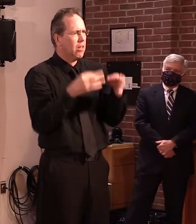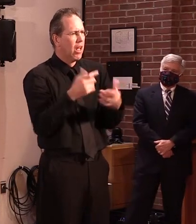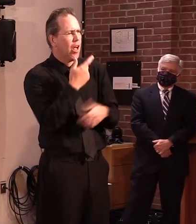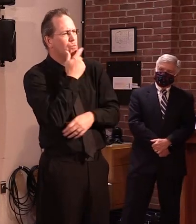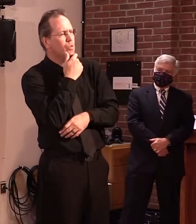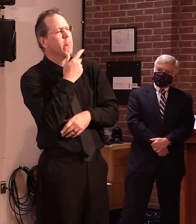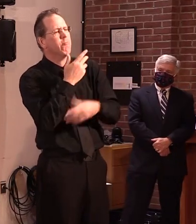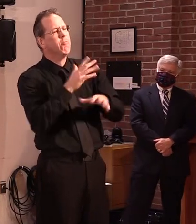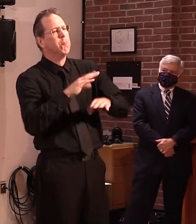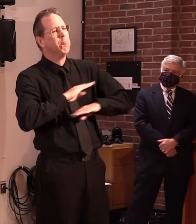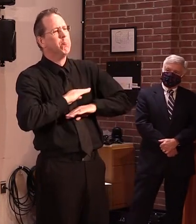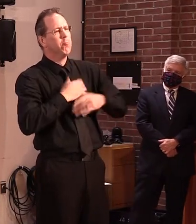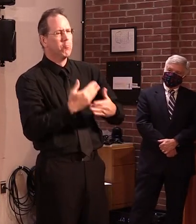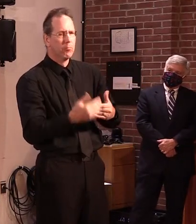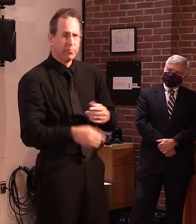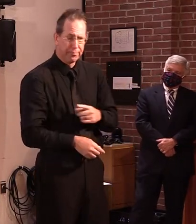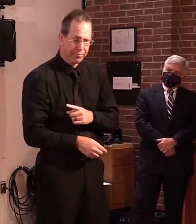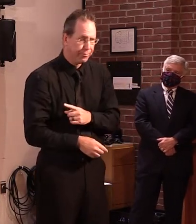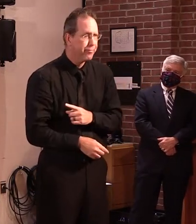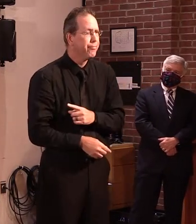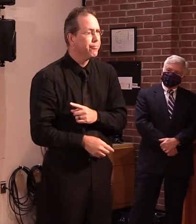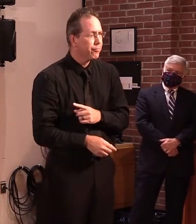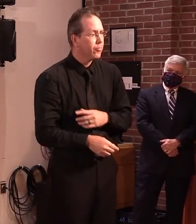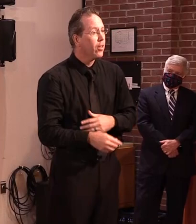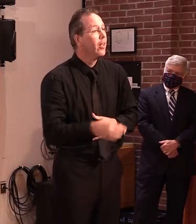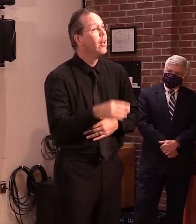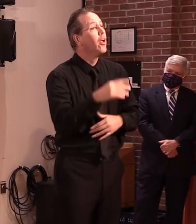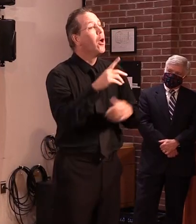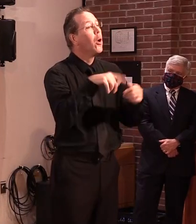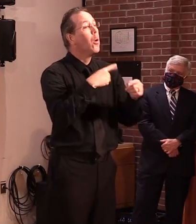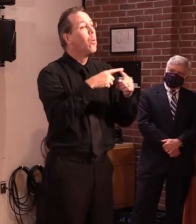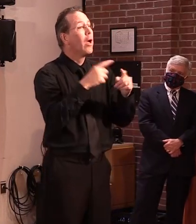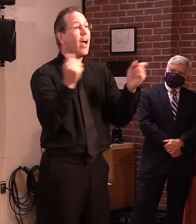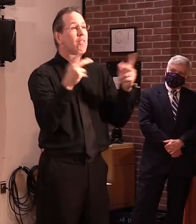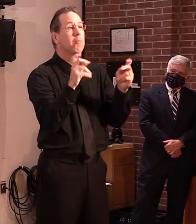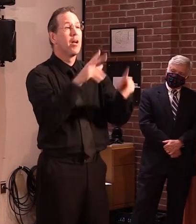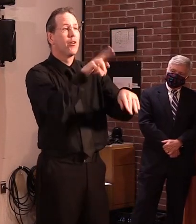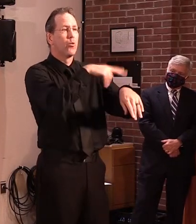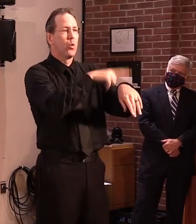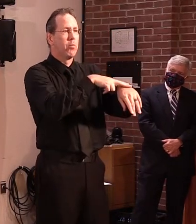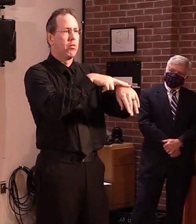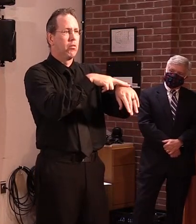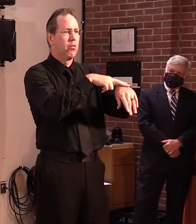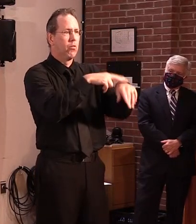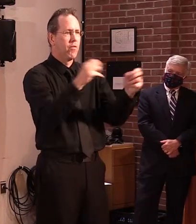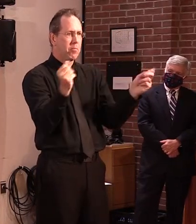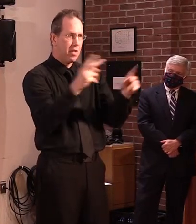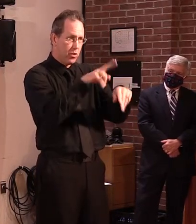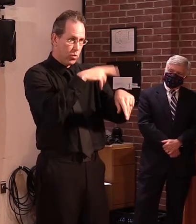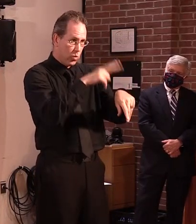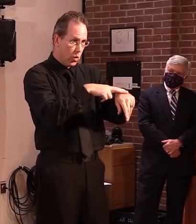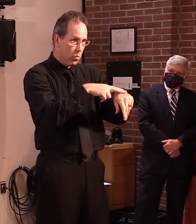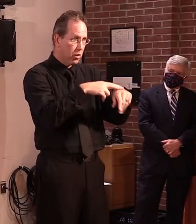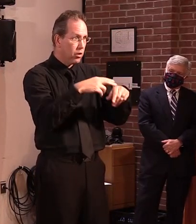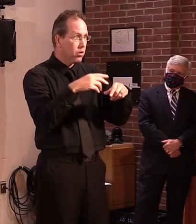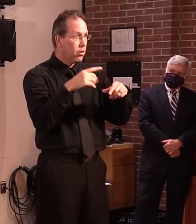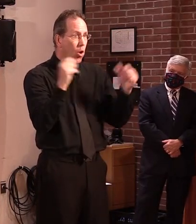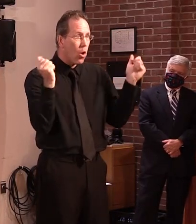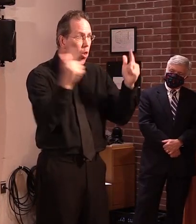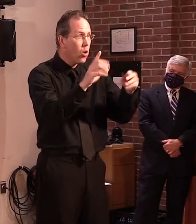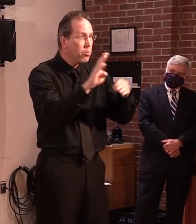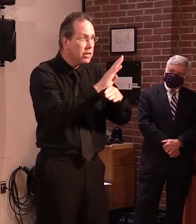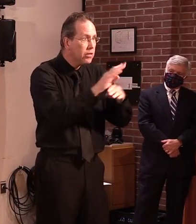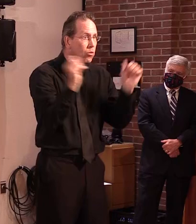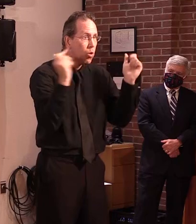of infections coming into the state and throughout the region and throughout the country, I believe that most other states are